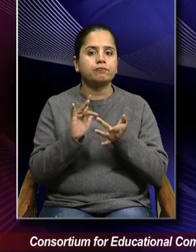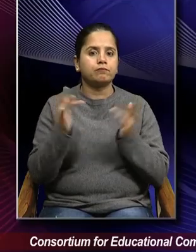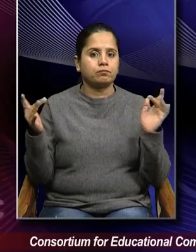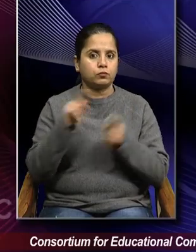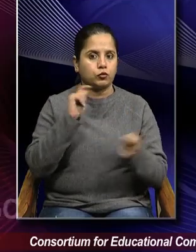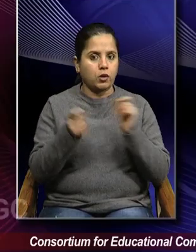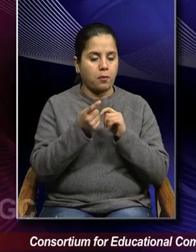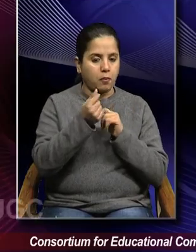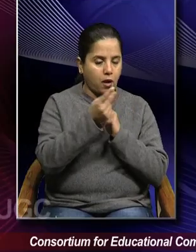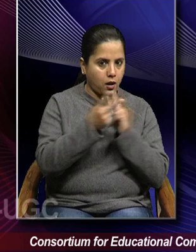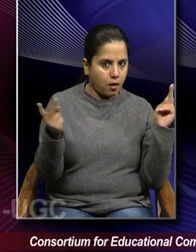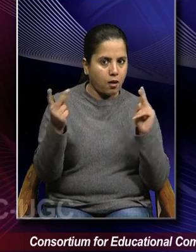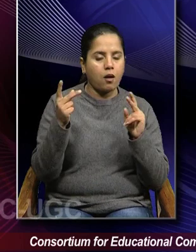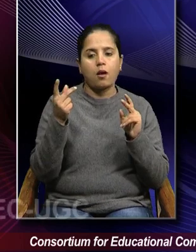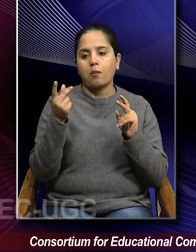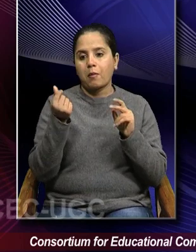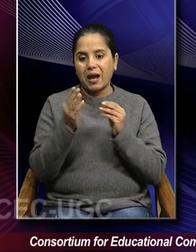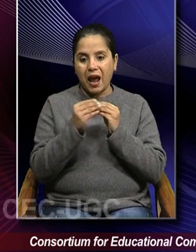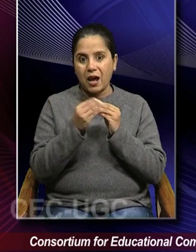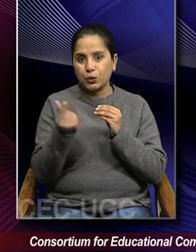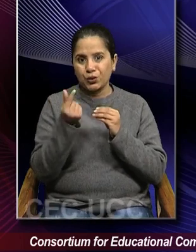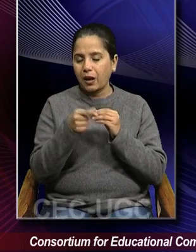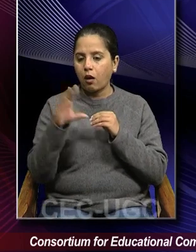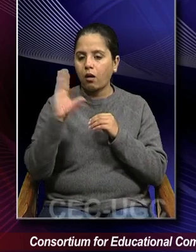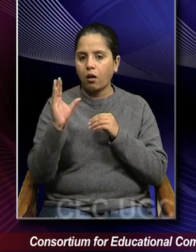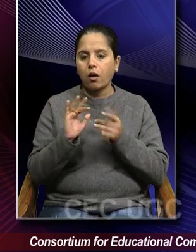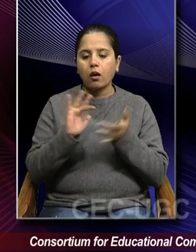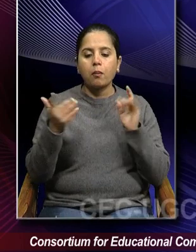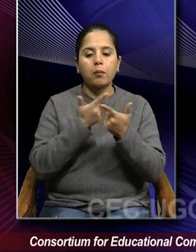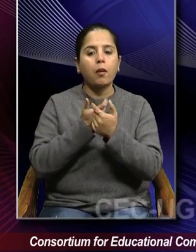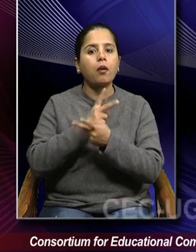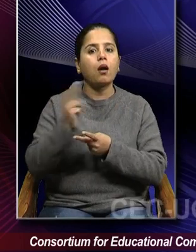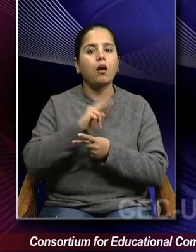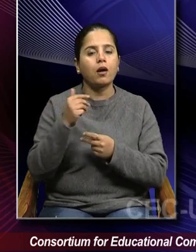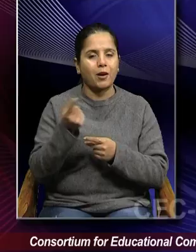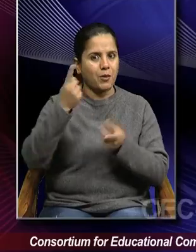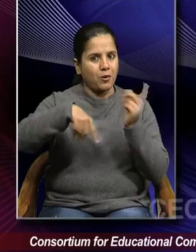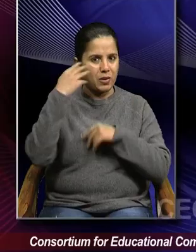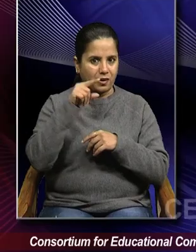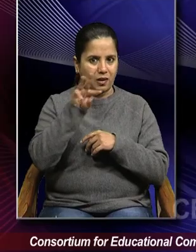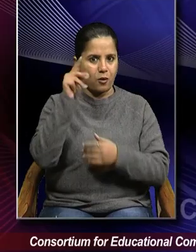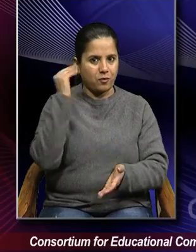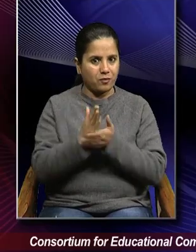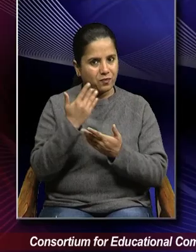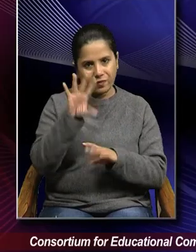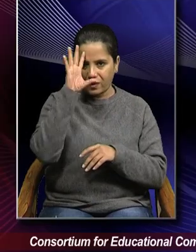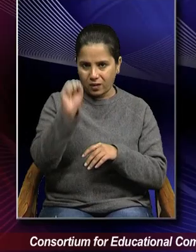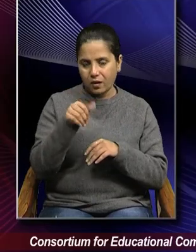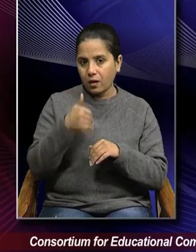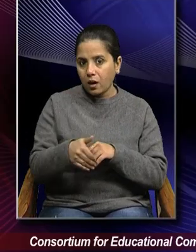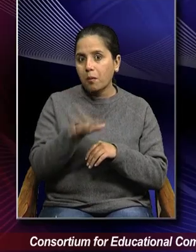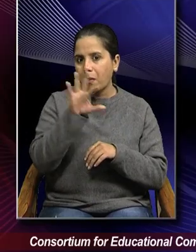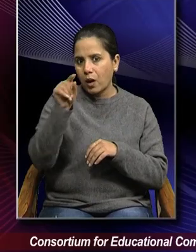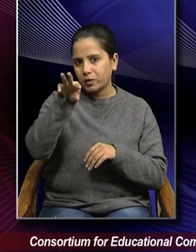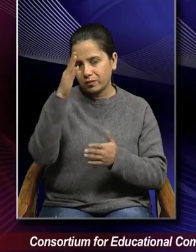of payments and decline of cash usage. We all know, we have gone through this demonetization as well. So India is a country which is